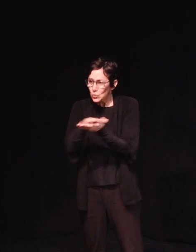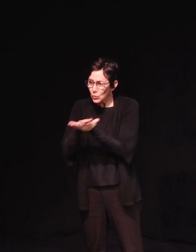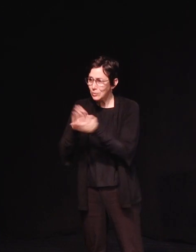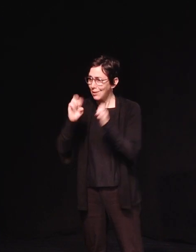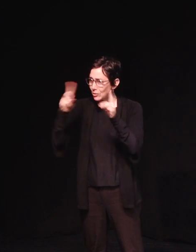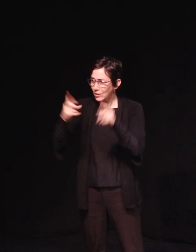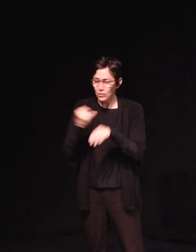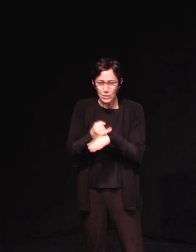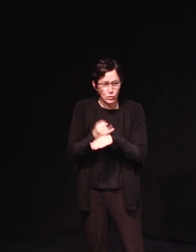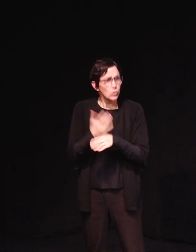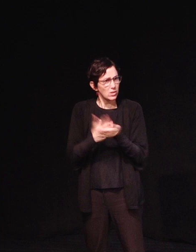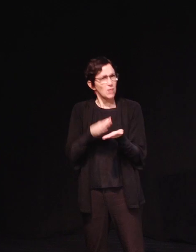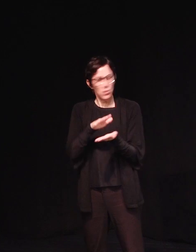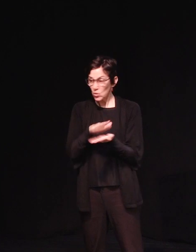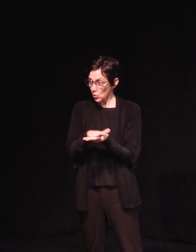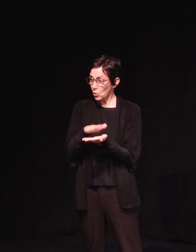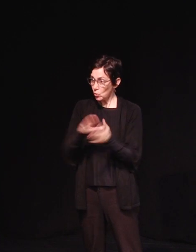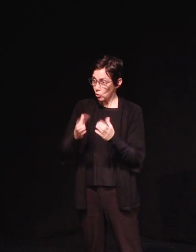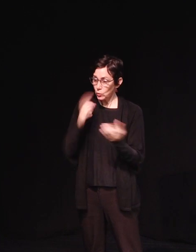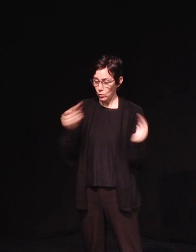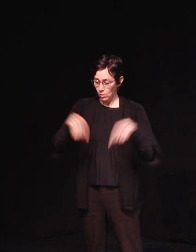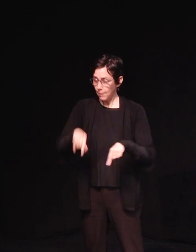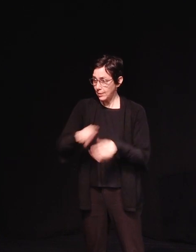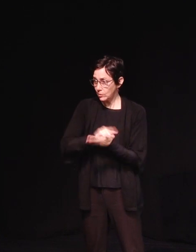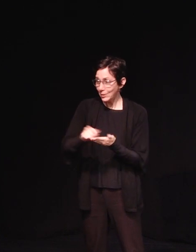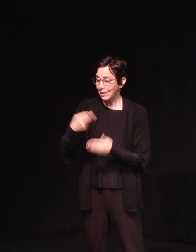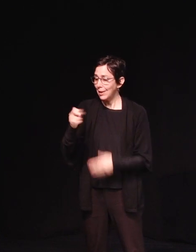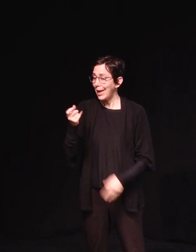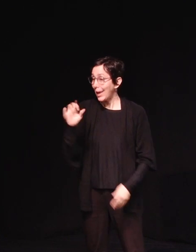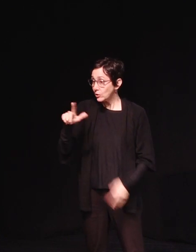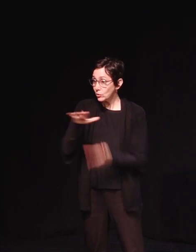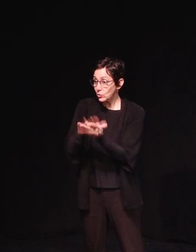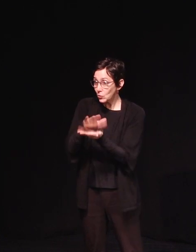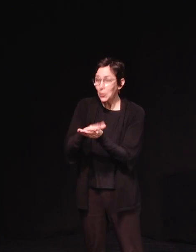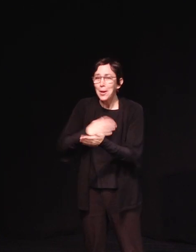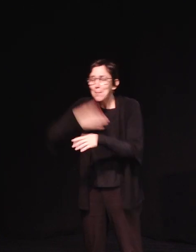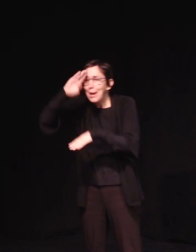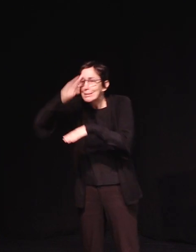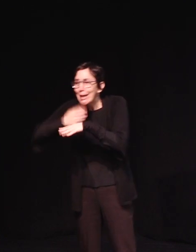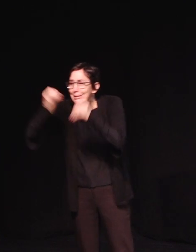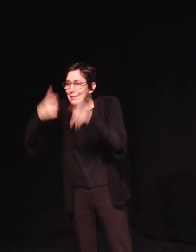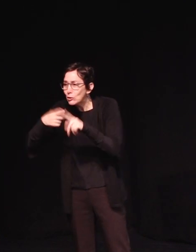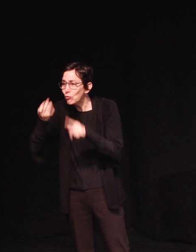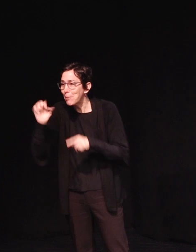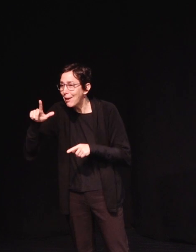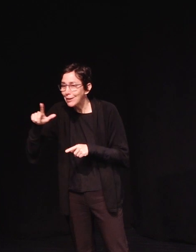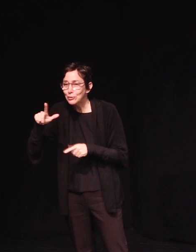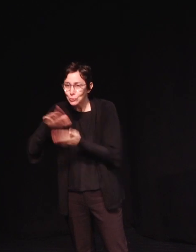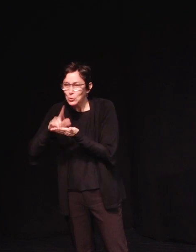gonna have some schools in here this week to enjoy the film, including Heschel, and my son's Heschel teachers are here, so wonderful.